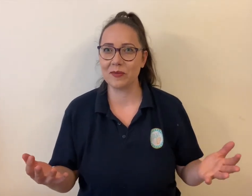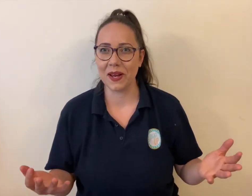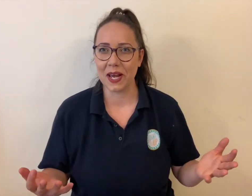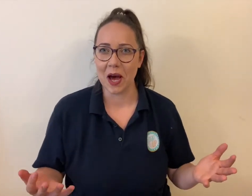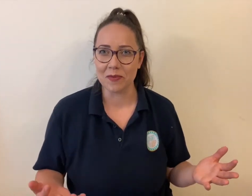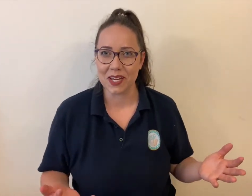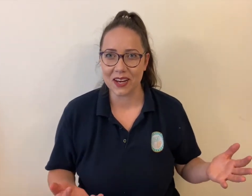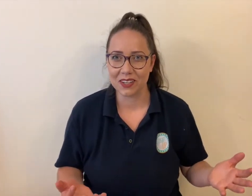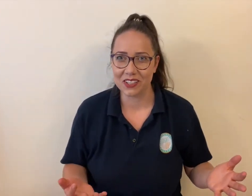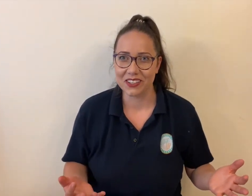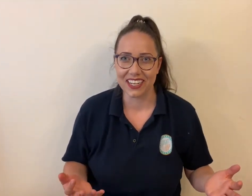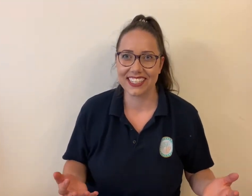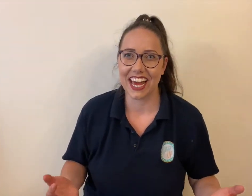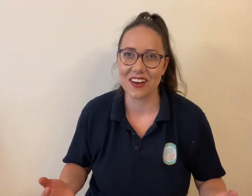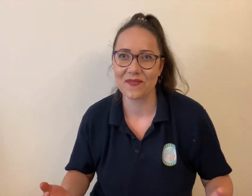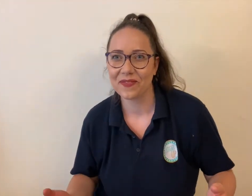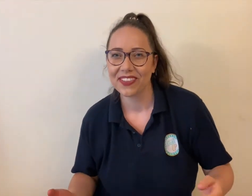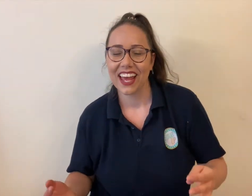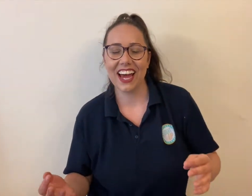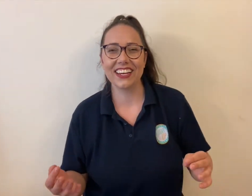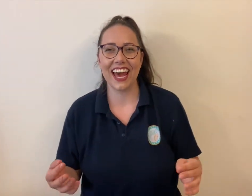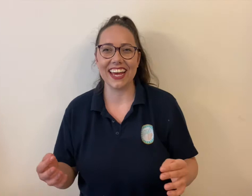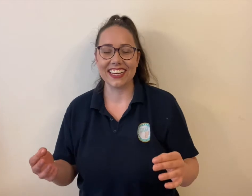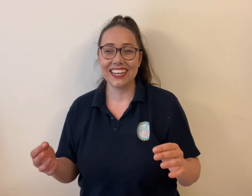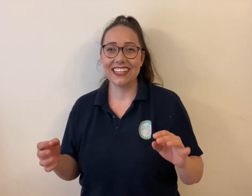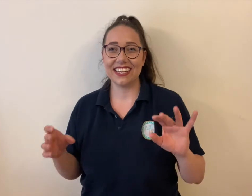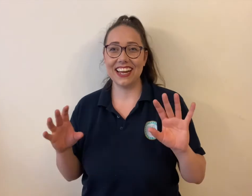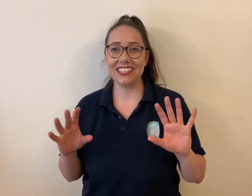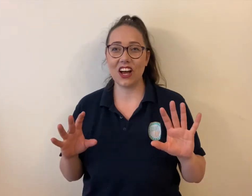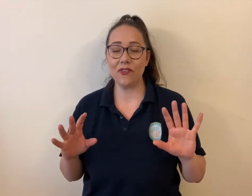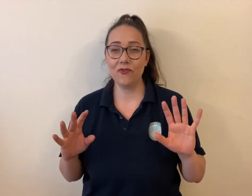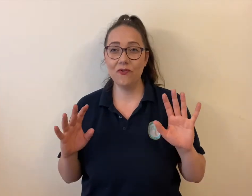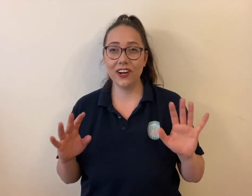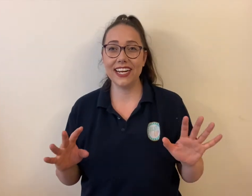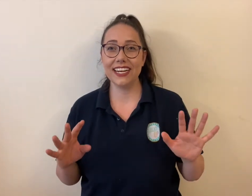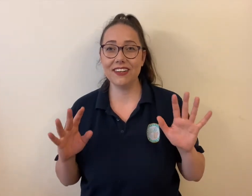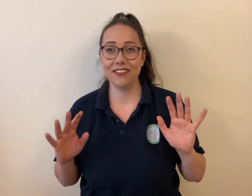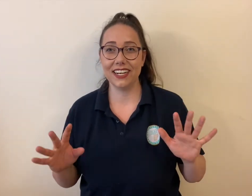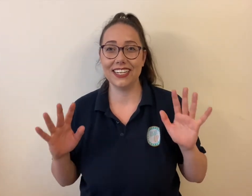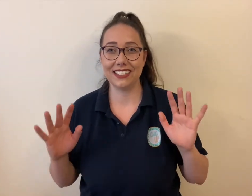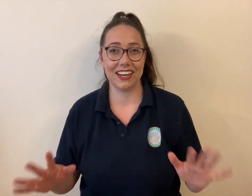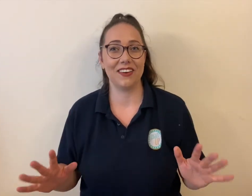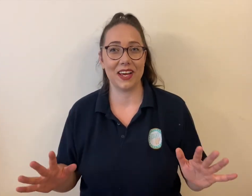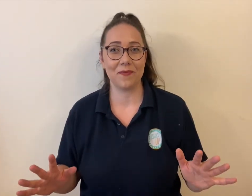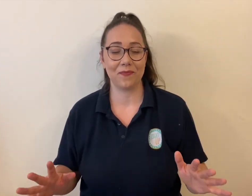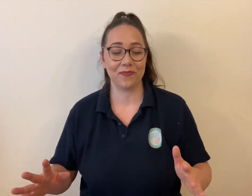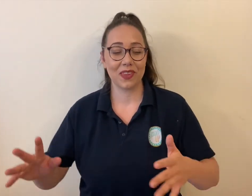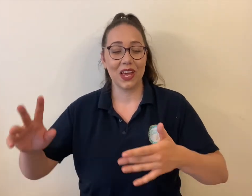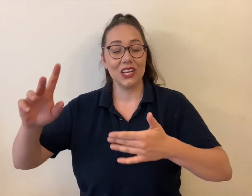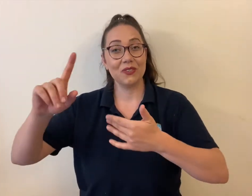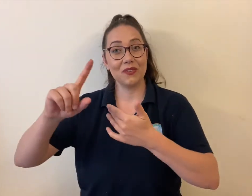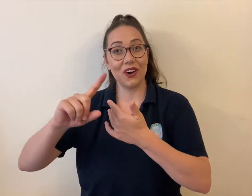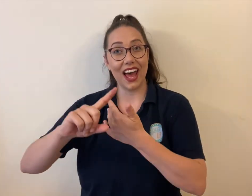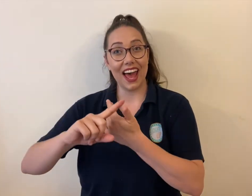speeding it up, see how good you guys get. Okay, so let's start off really, really slowly. So we've got